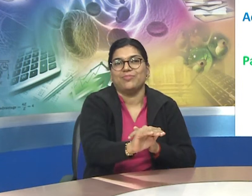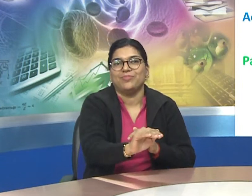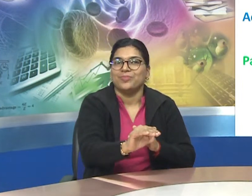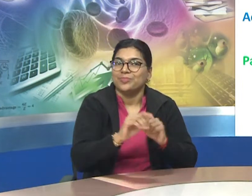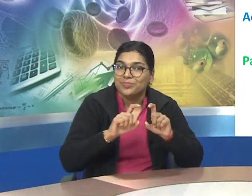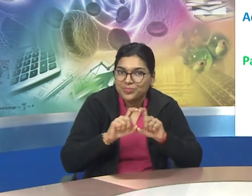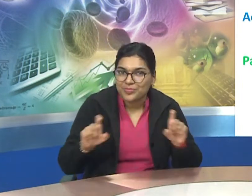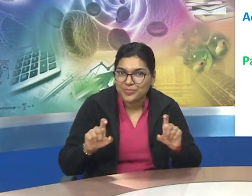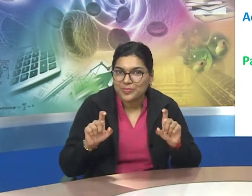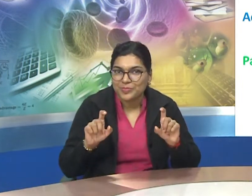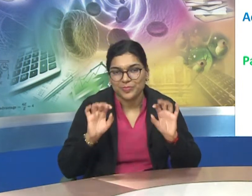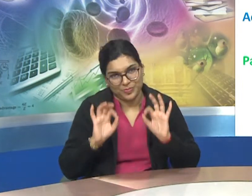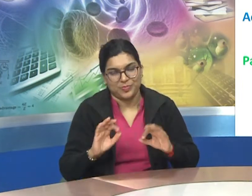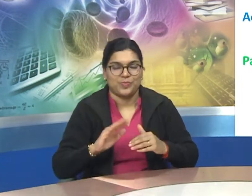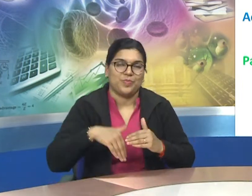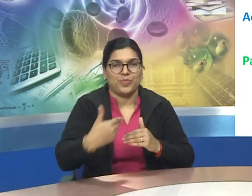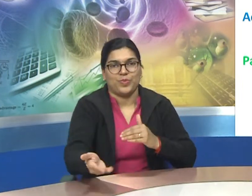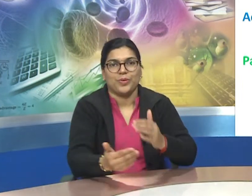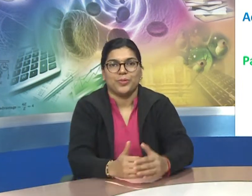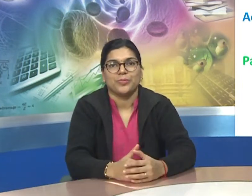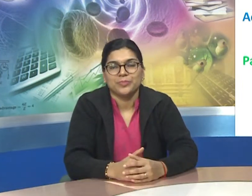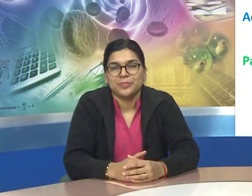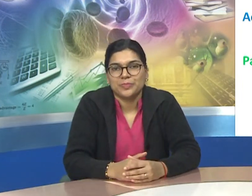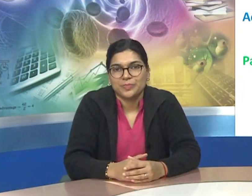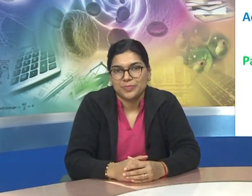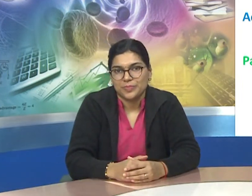taking care of the boy? It was the grandmother.